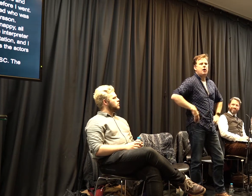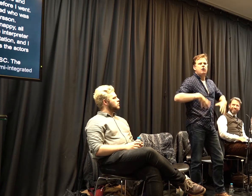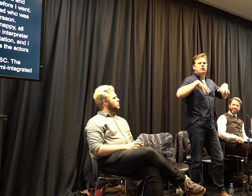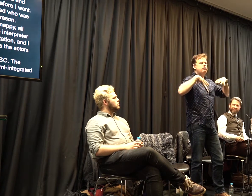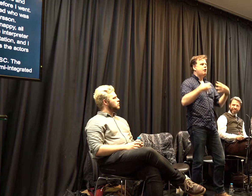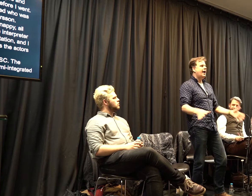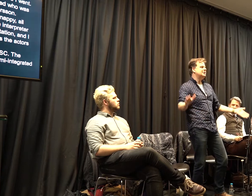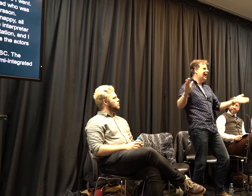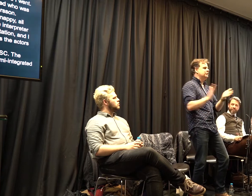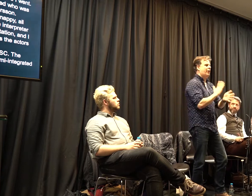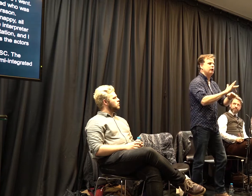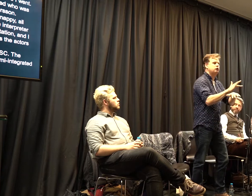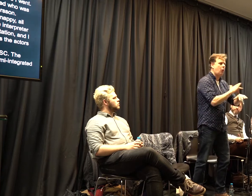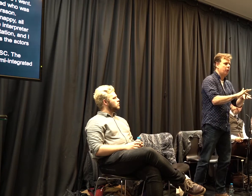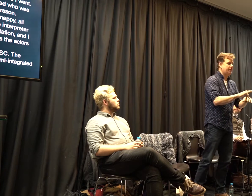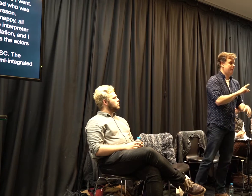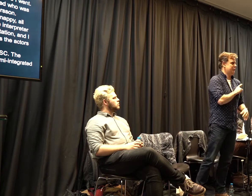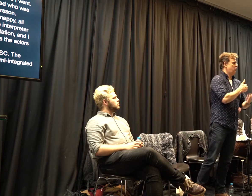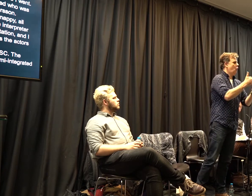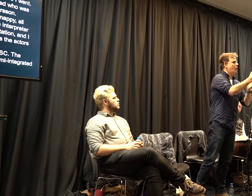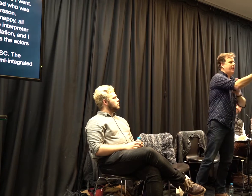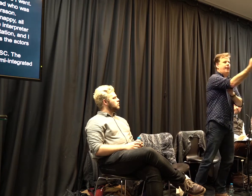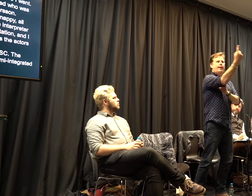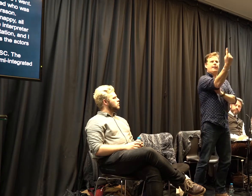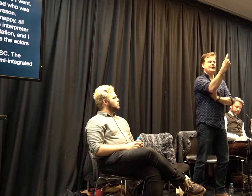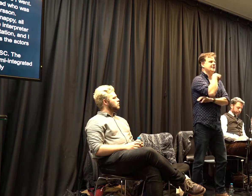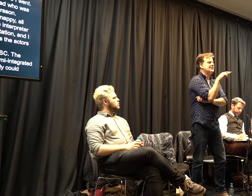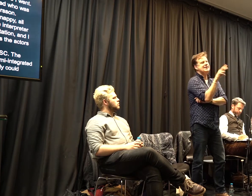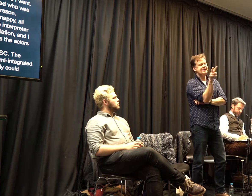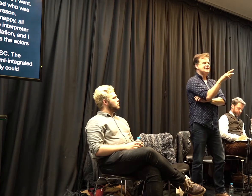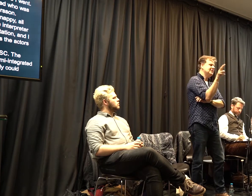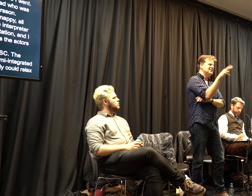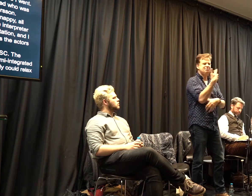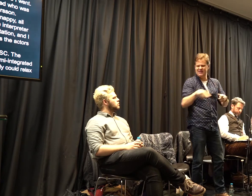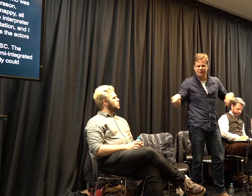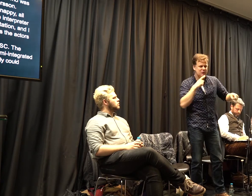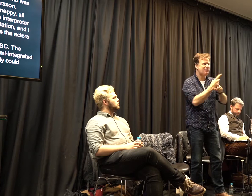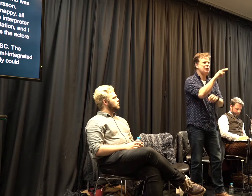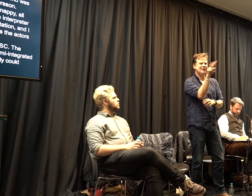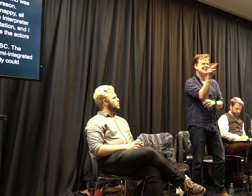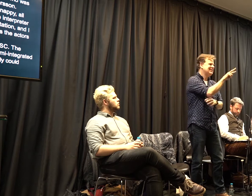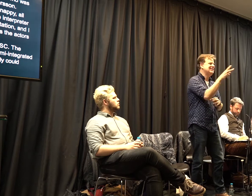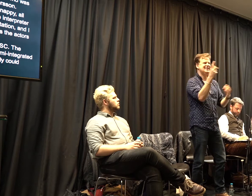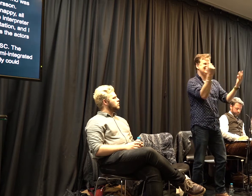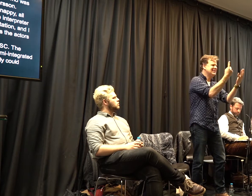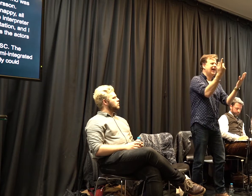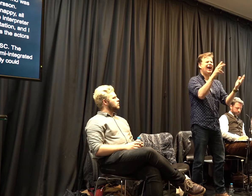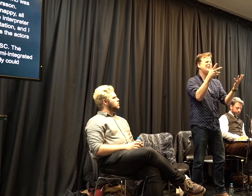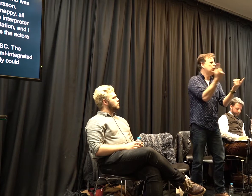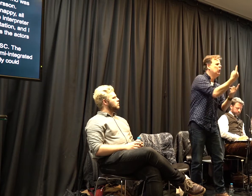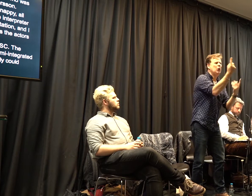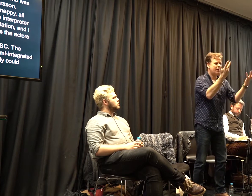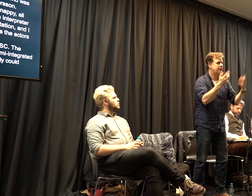performance. It was the first time I felt I really could relax. Normally I have the interpreter off to the side. It's a bit of a